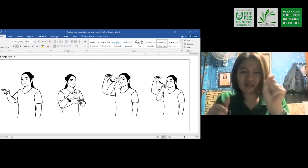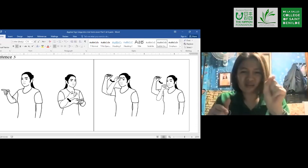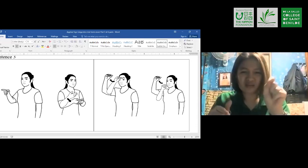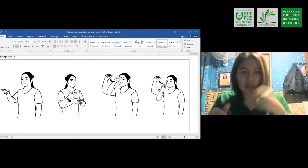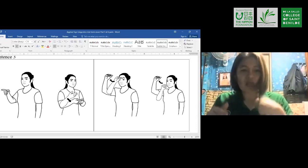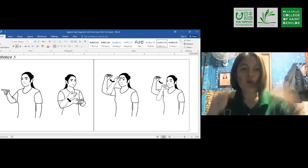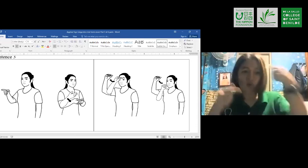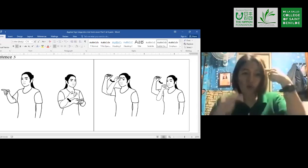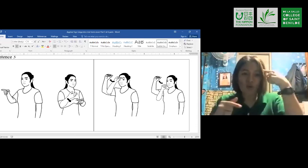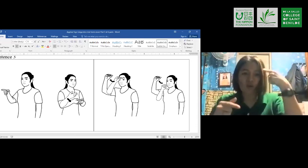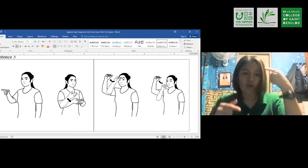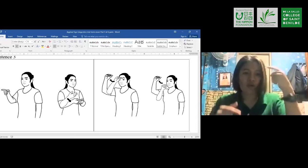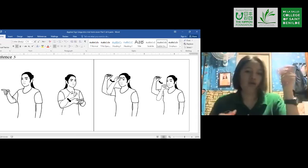Question. question mark.